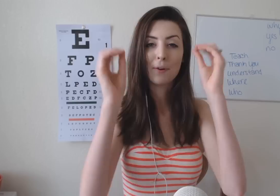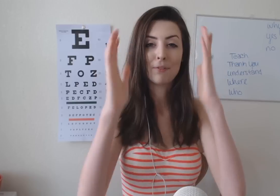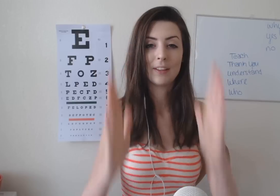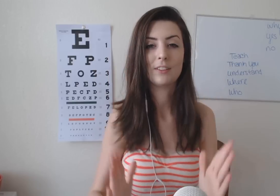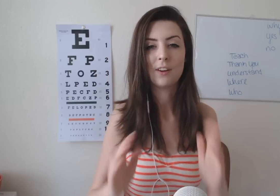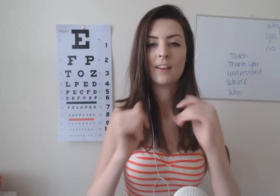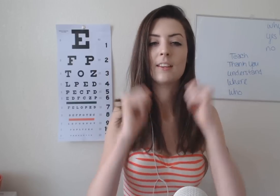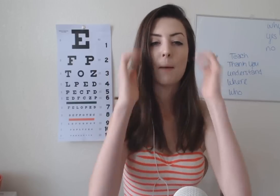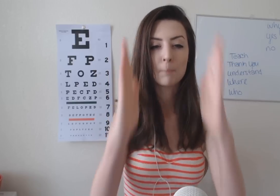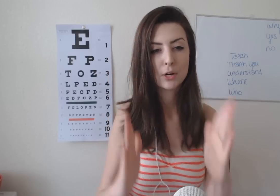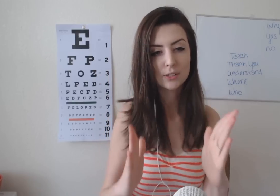Perfect. You're adding that person.